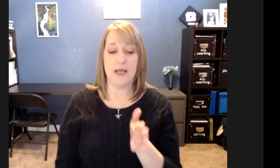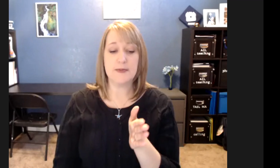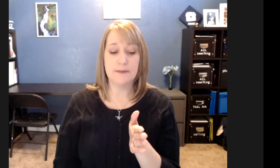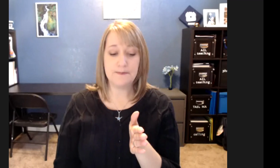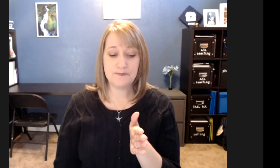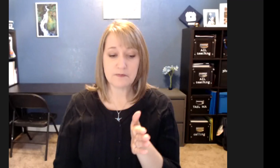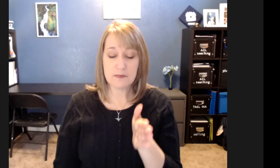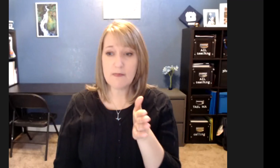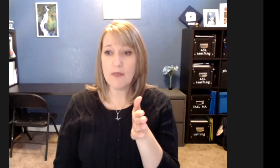shapes,